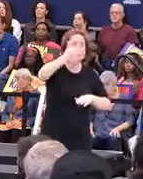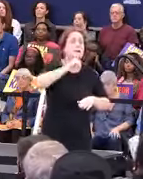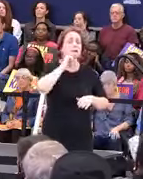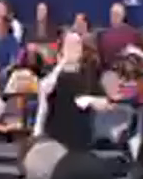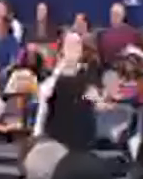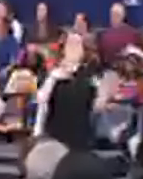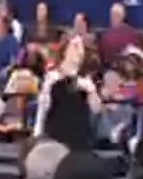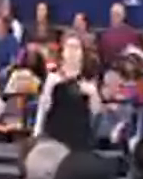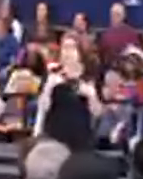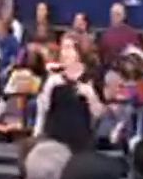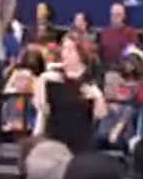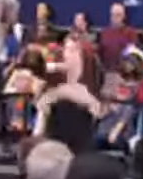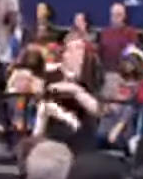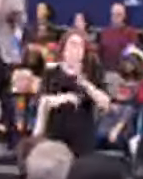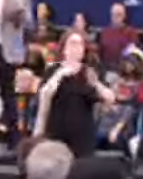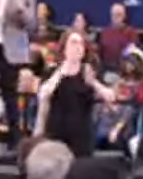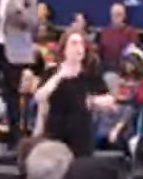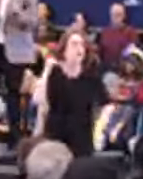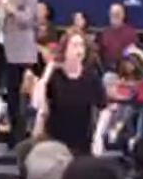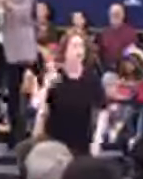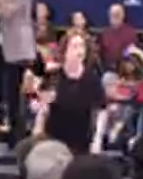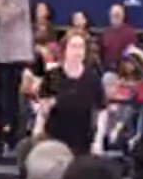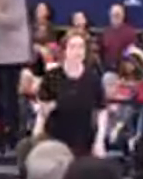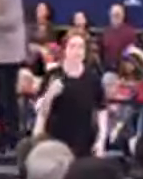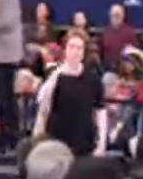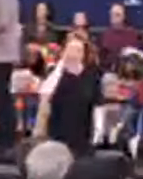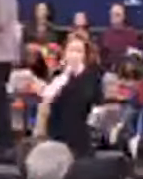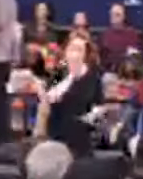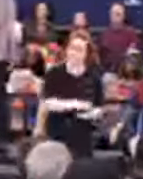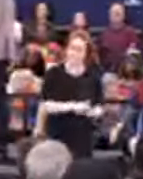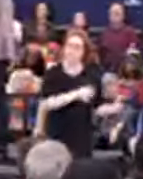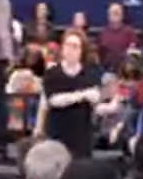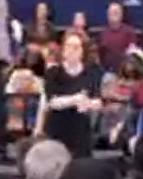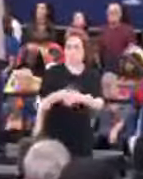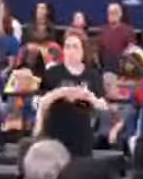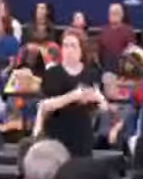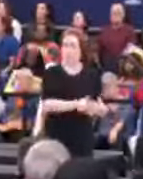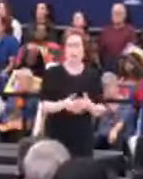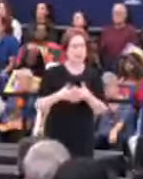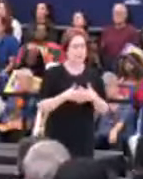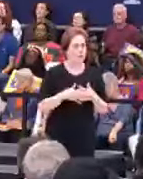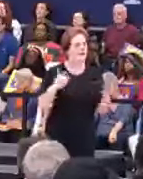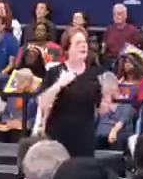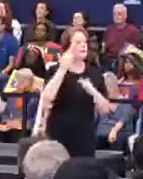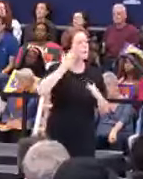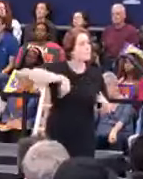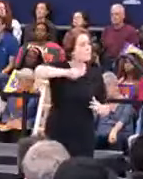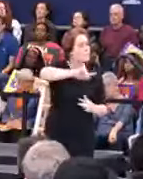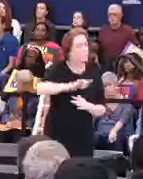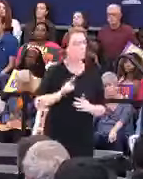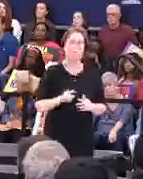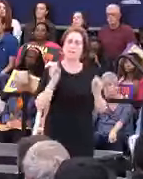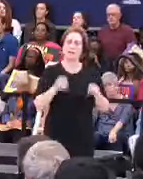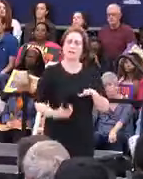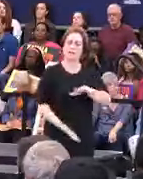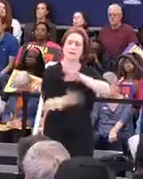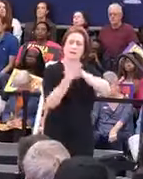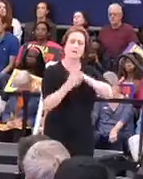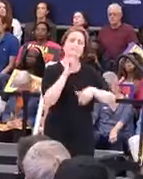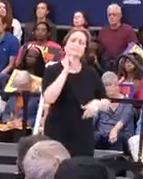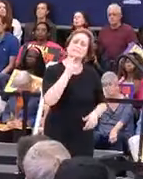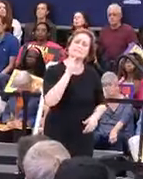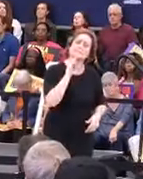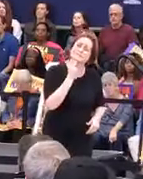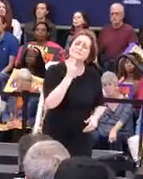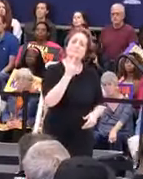instead of worrying about what's gonna bust through the door in the back. I believe in an America, and I know we do, where we will address the seriousness